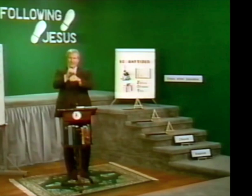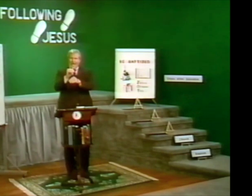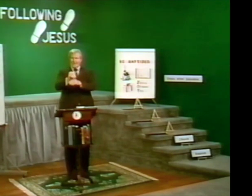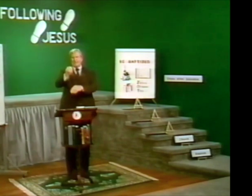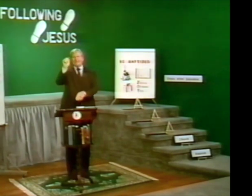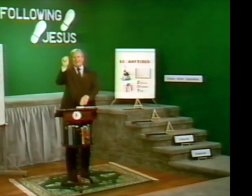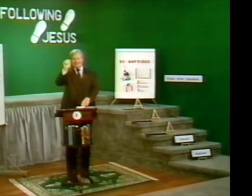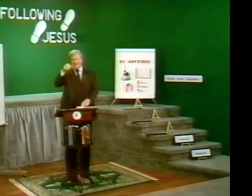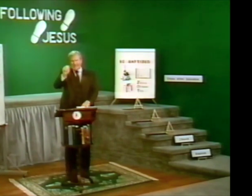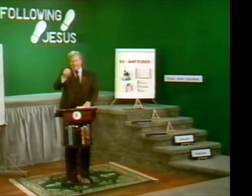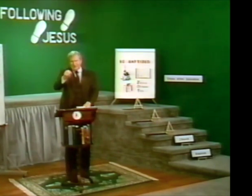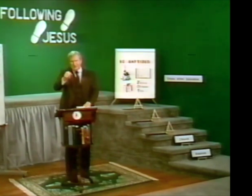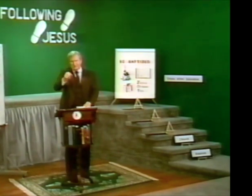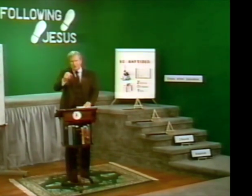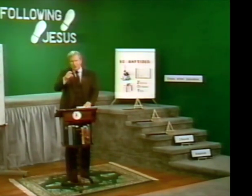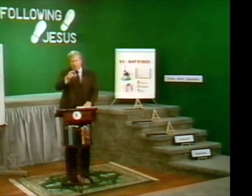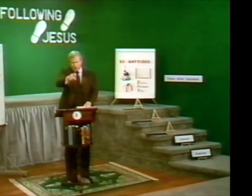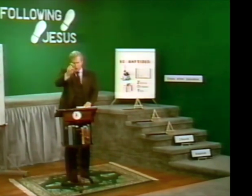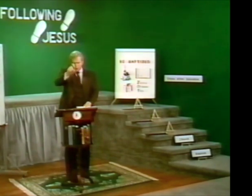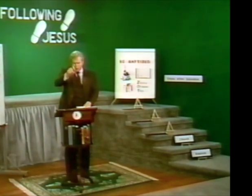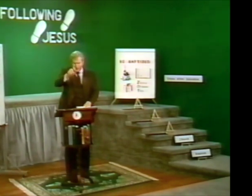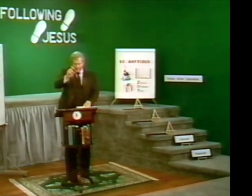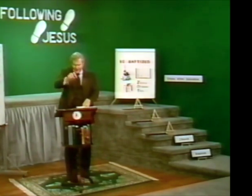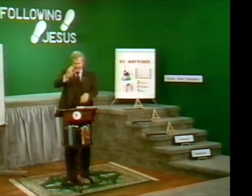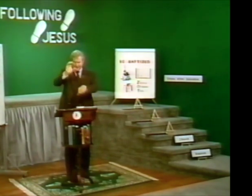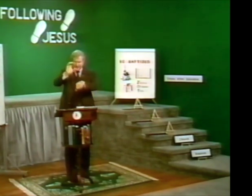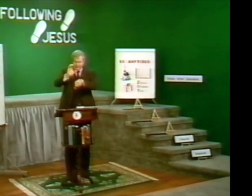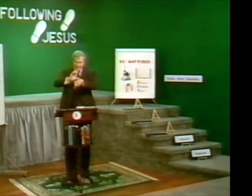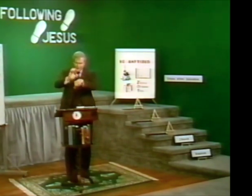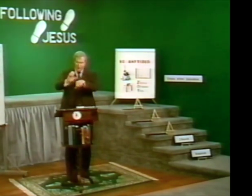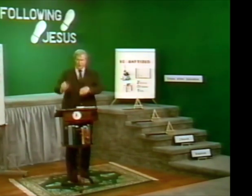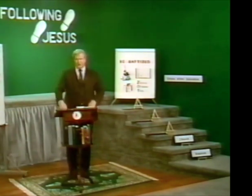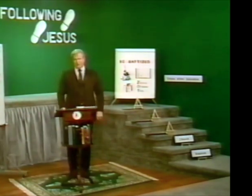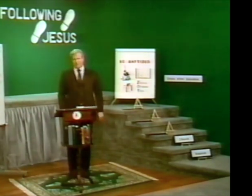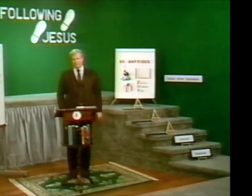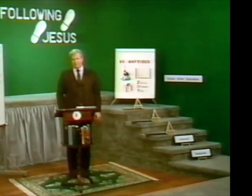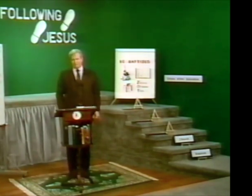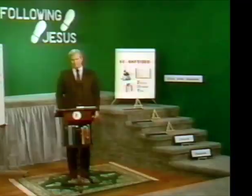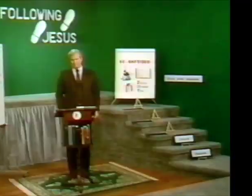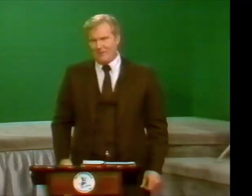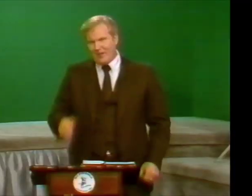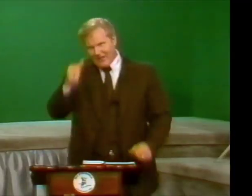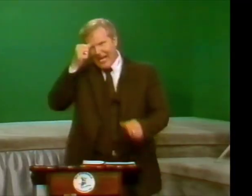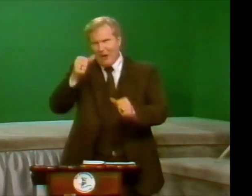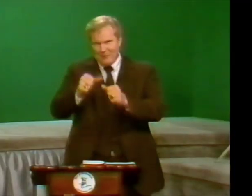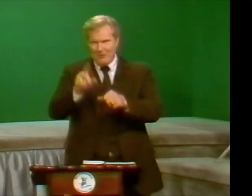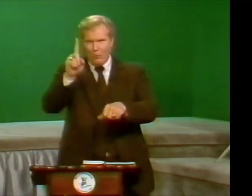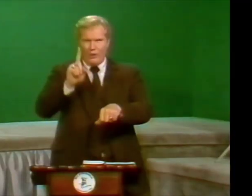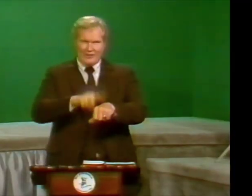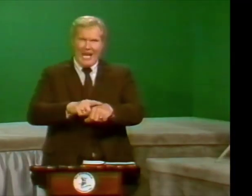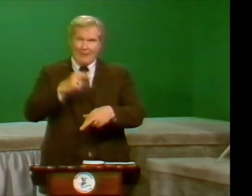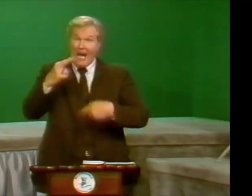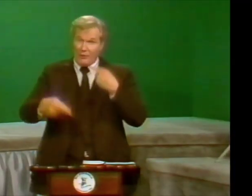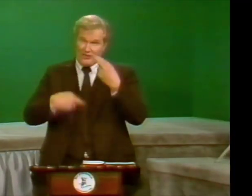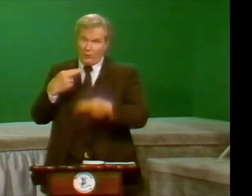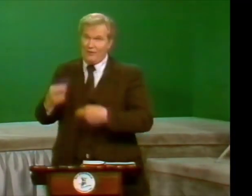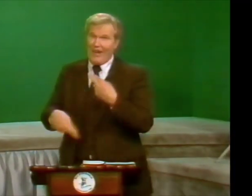night, yes. You need the church. I remember one time I was in a